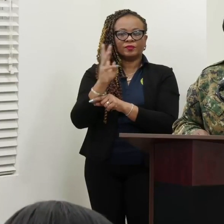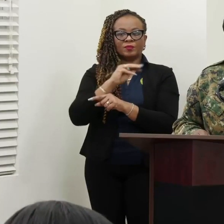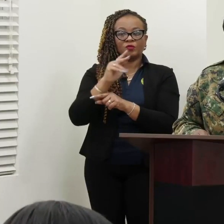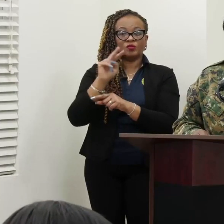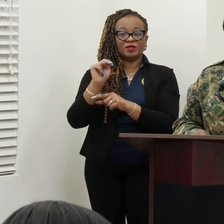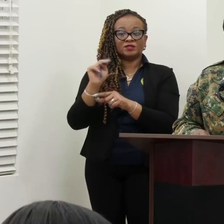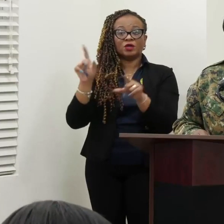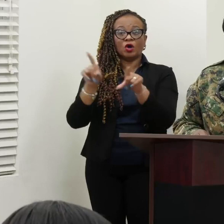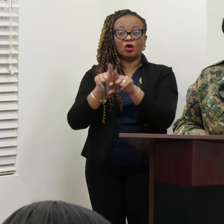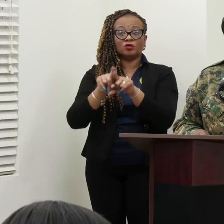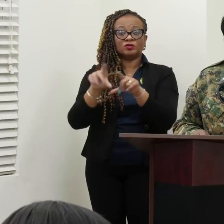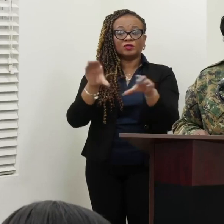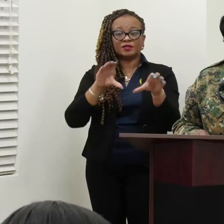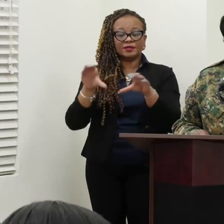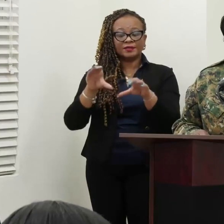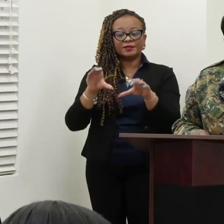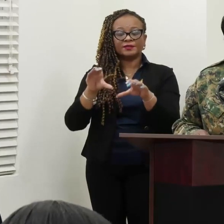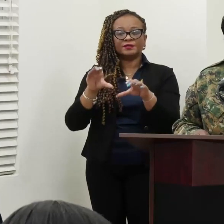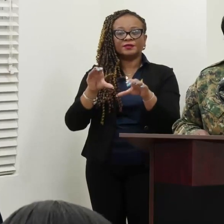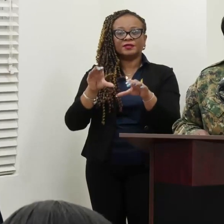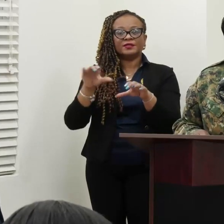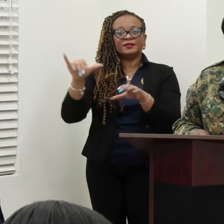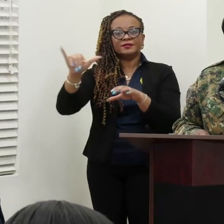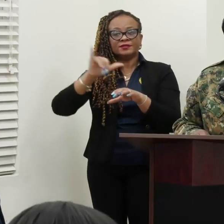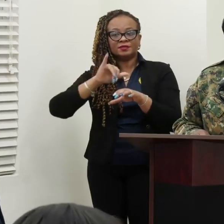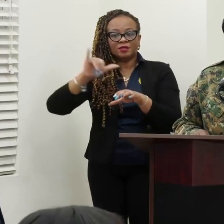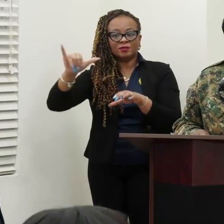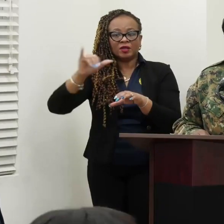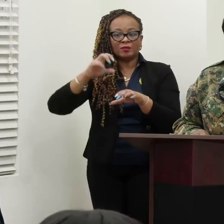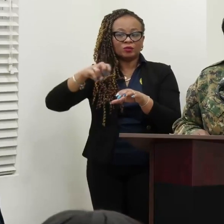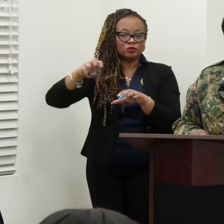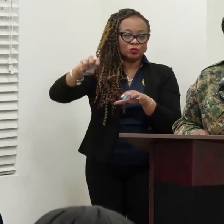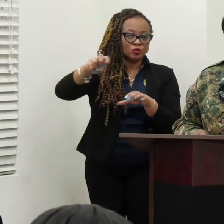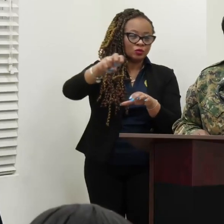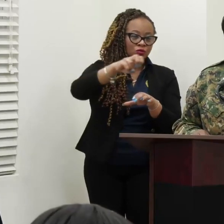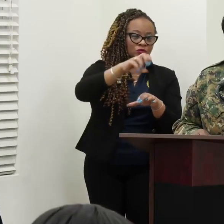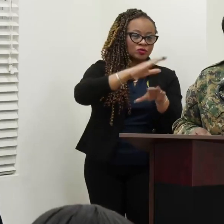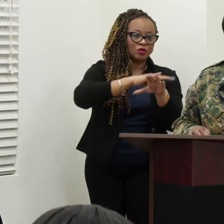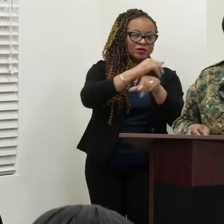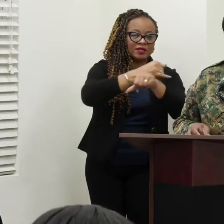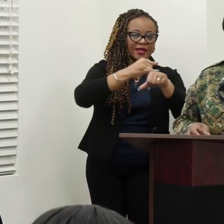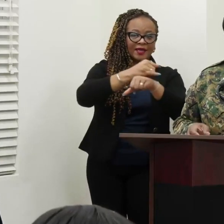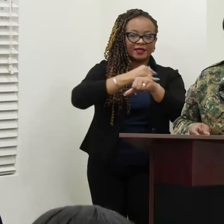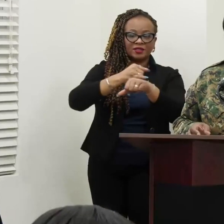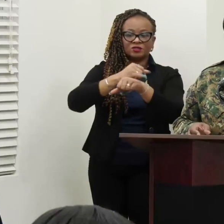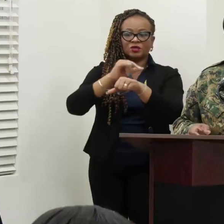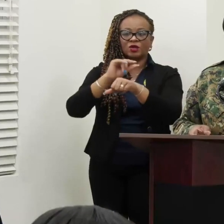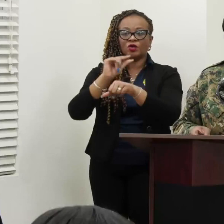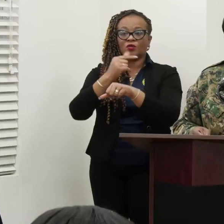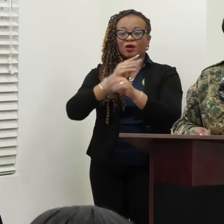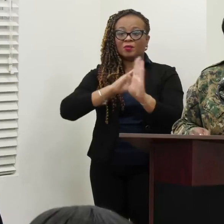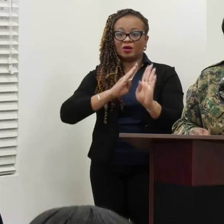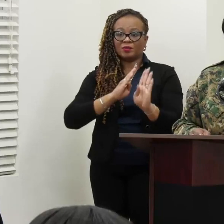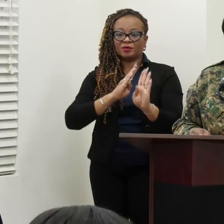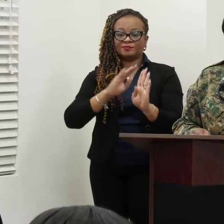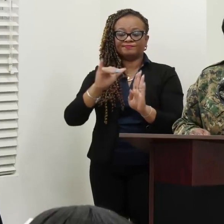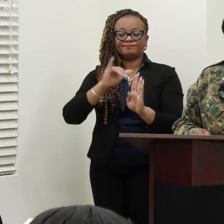Marines are also conducting similar patrols on the island of Grand